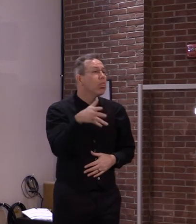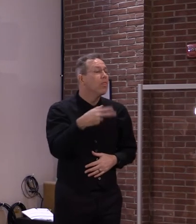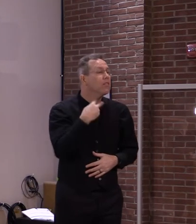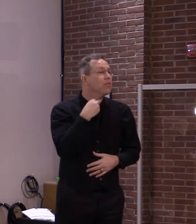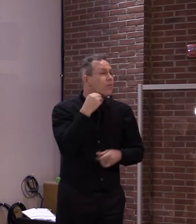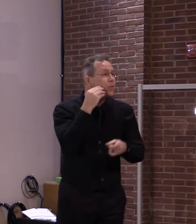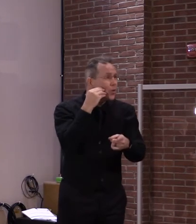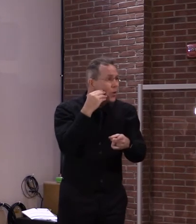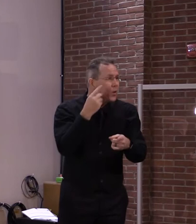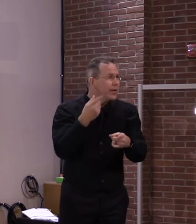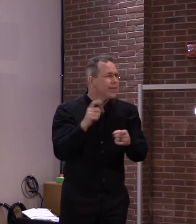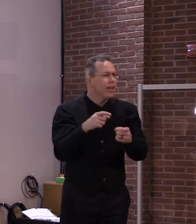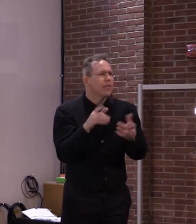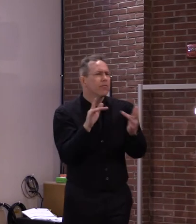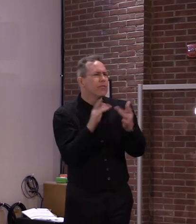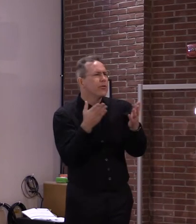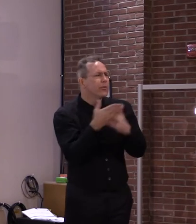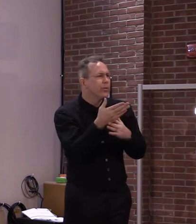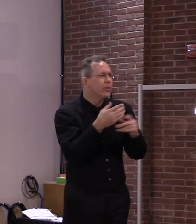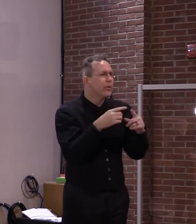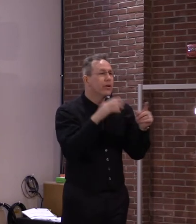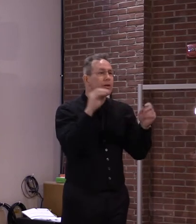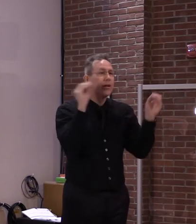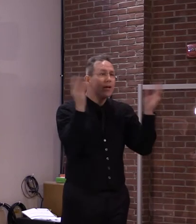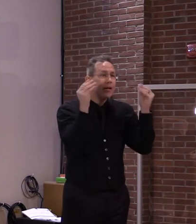ems and the local